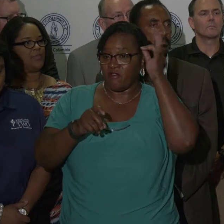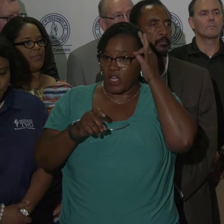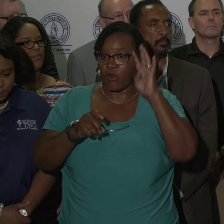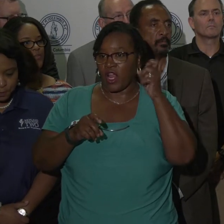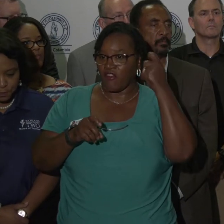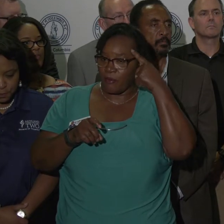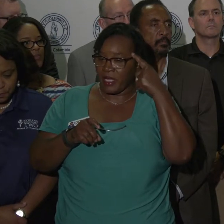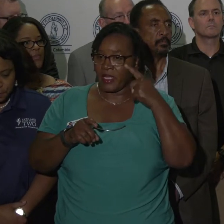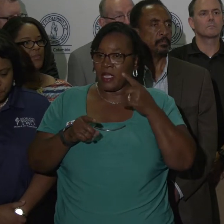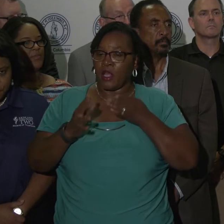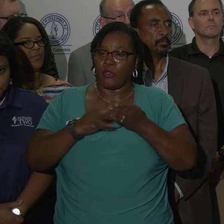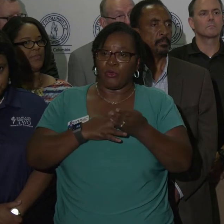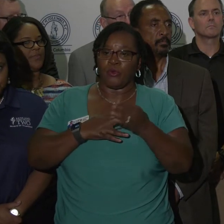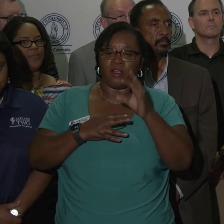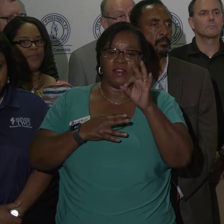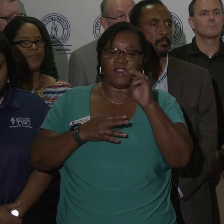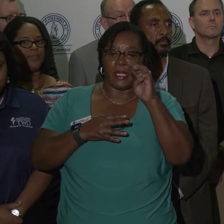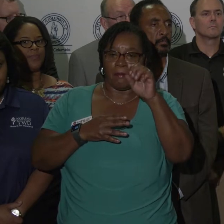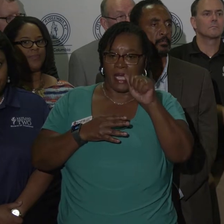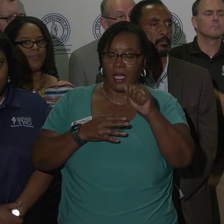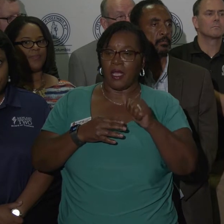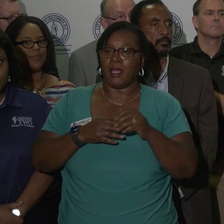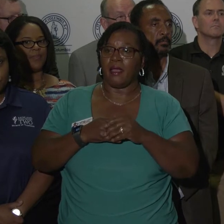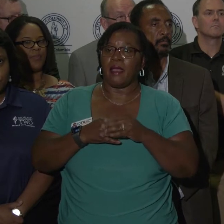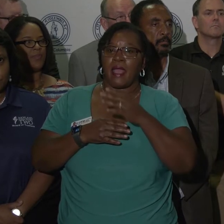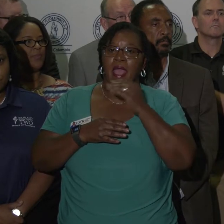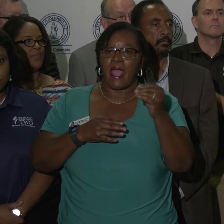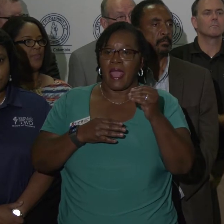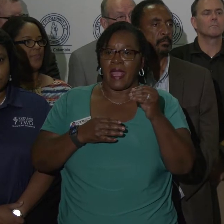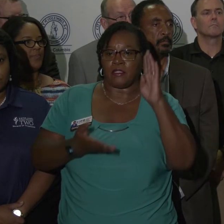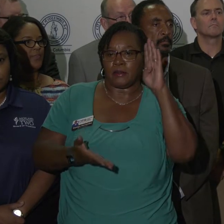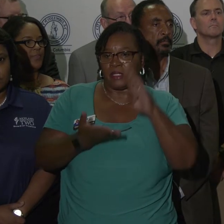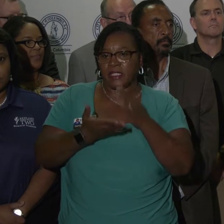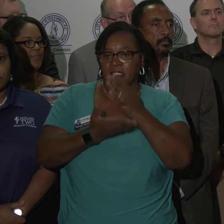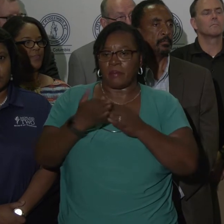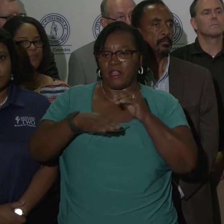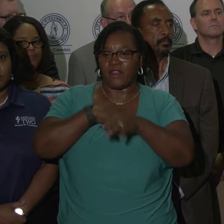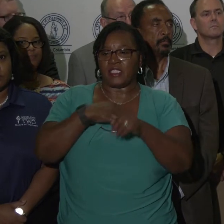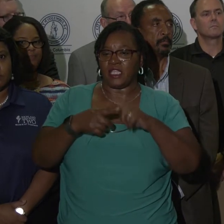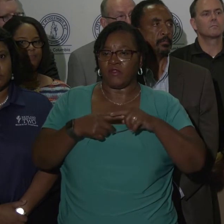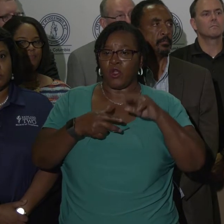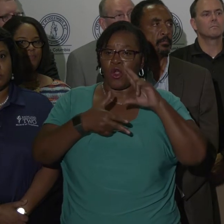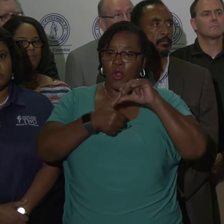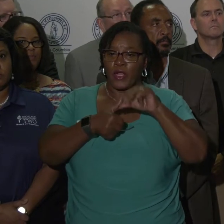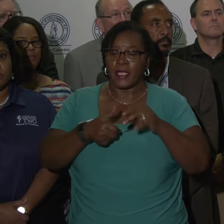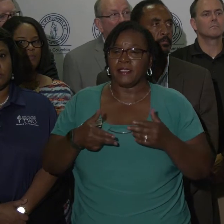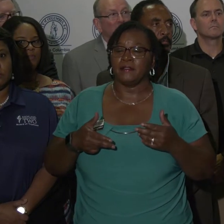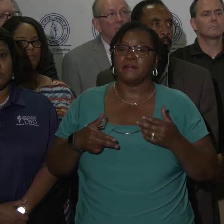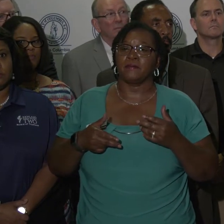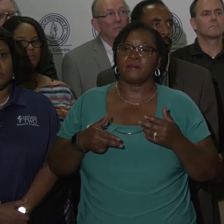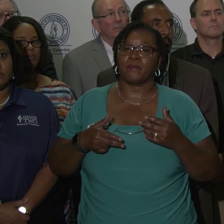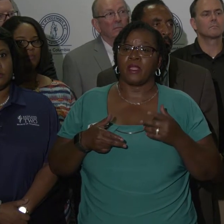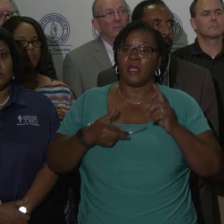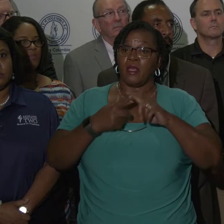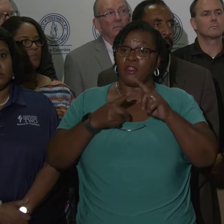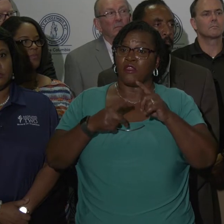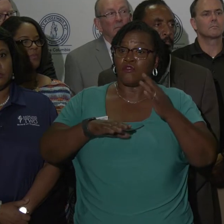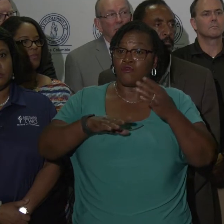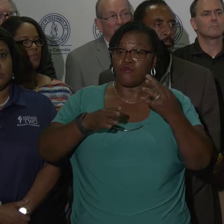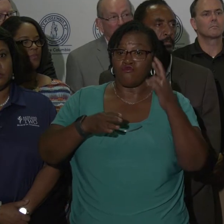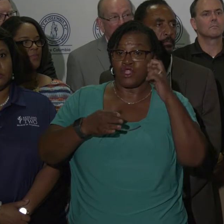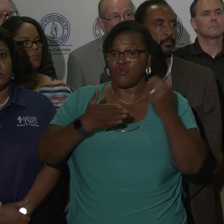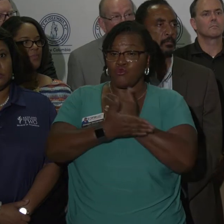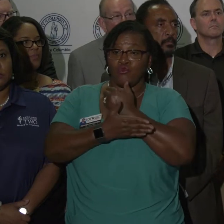government, particularly through FEMA, in mitigating some of the effects of Hurricane Joaquin. The restoration, the